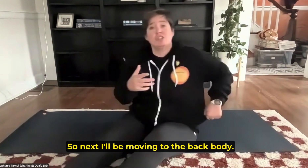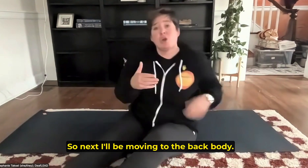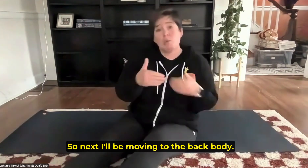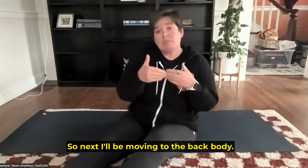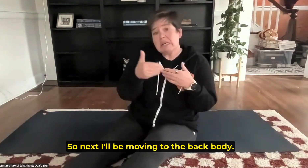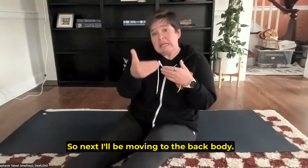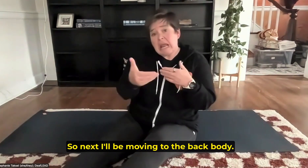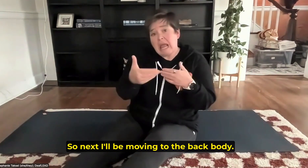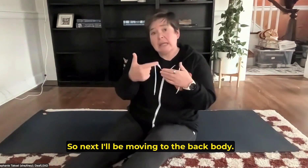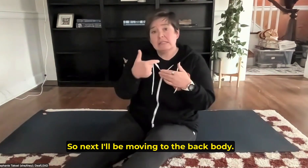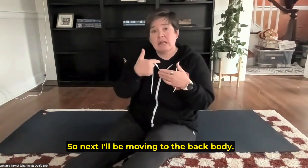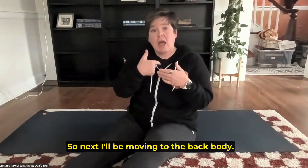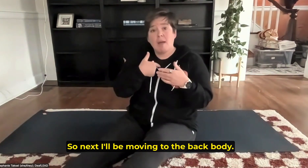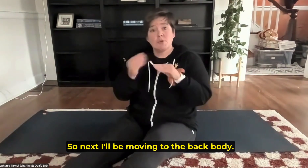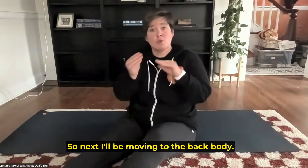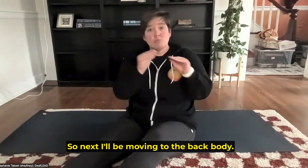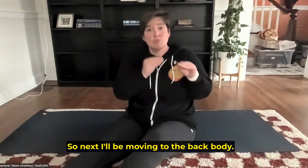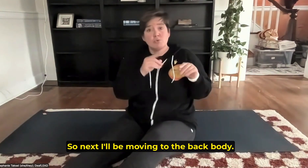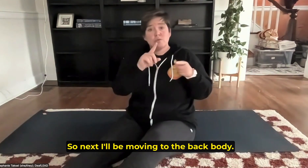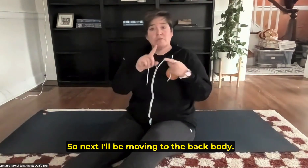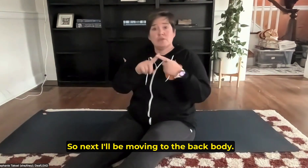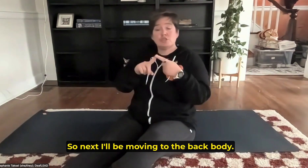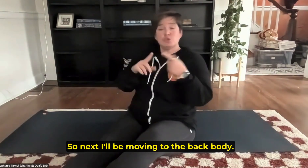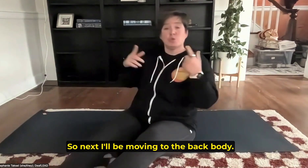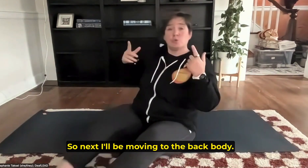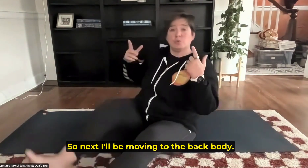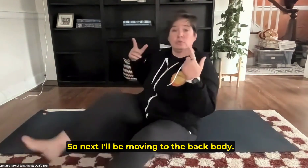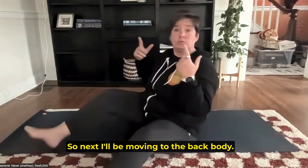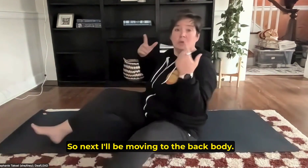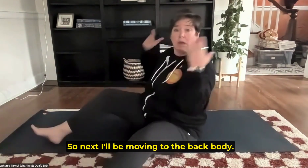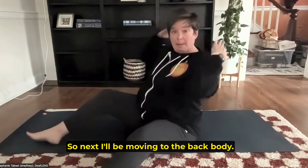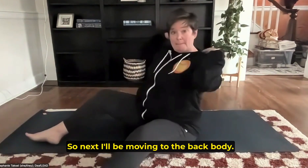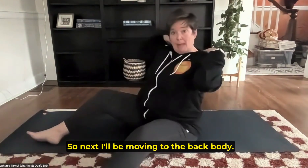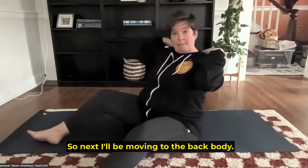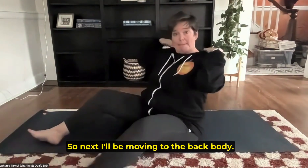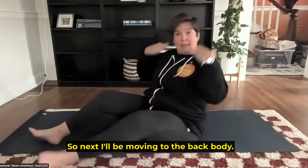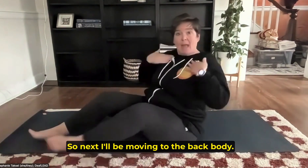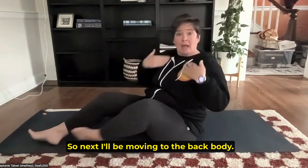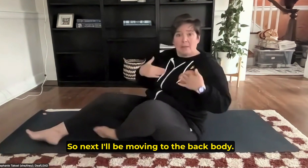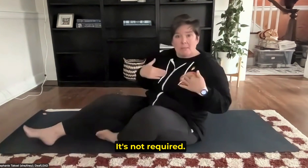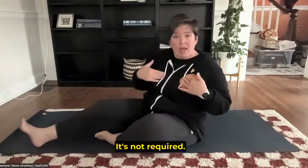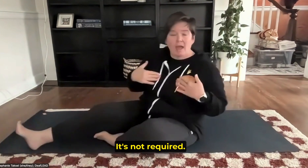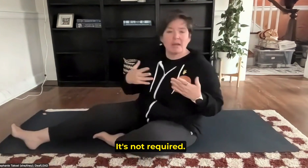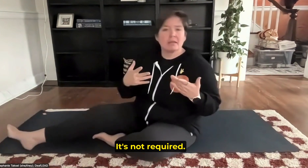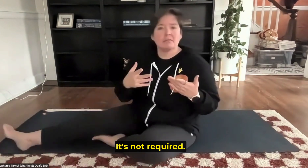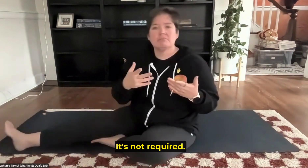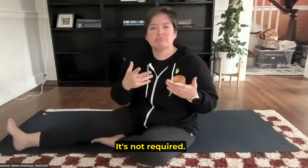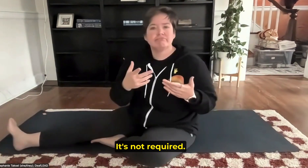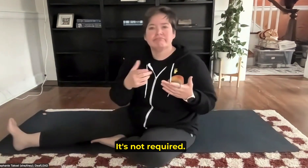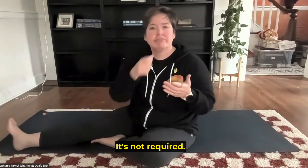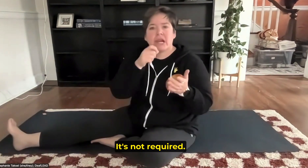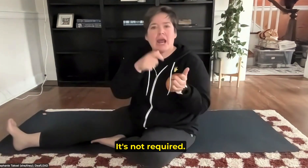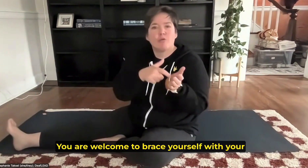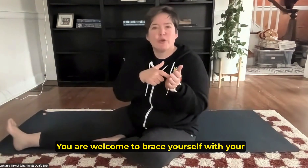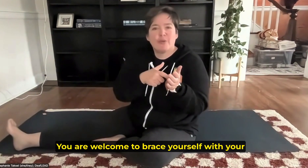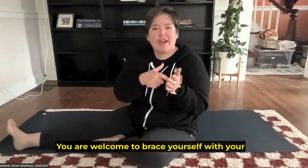So next, I'll be moving to the back body. It's not required. You are